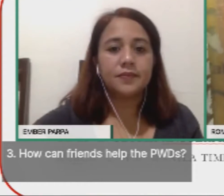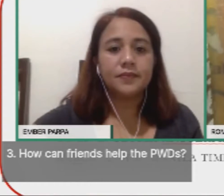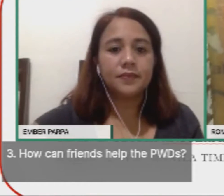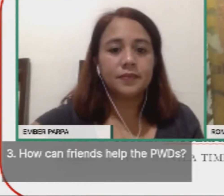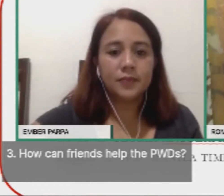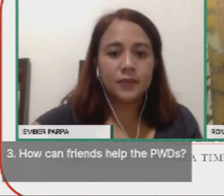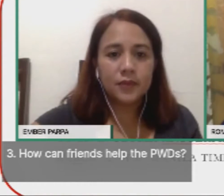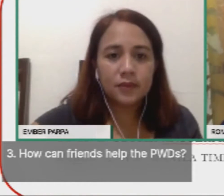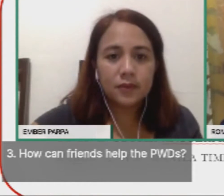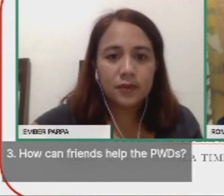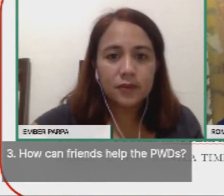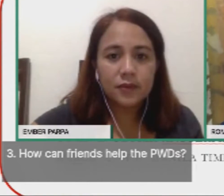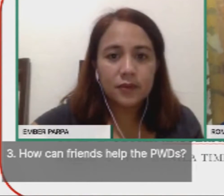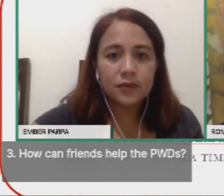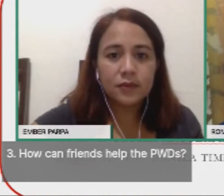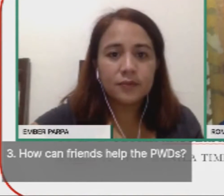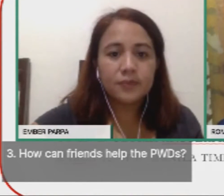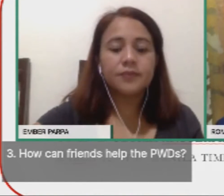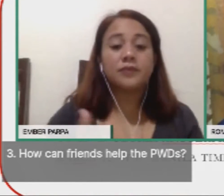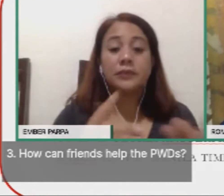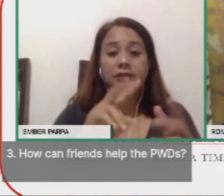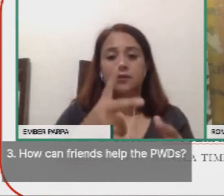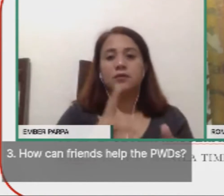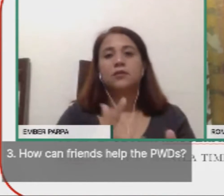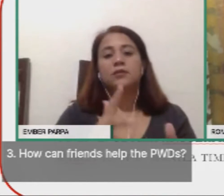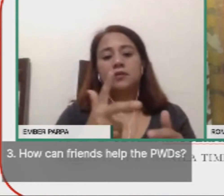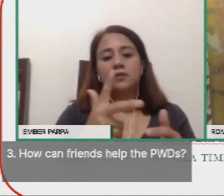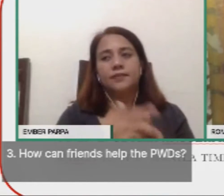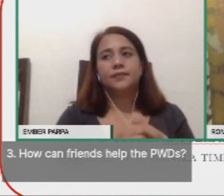Okay, so yung second, I suppose,